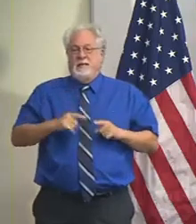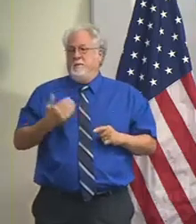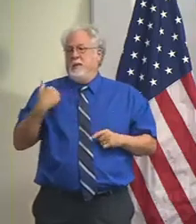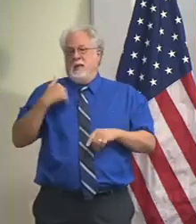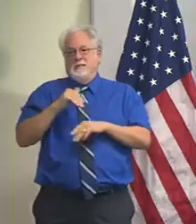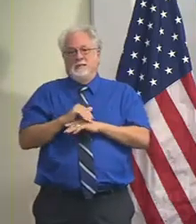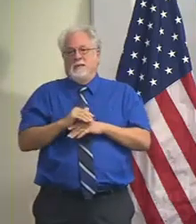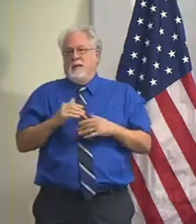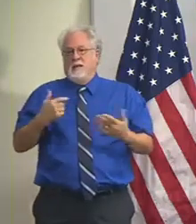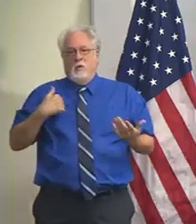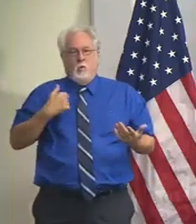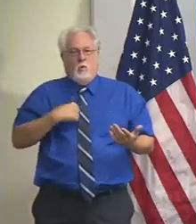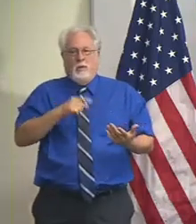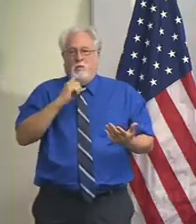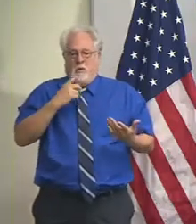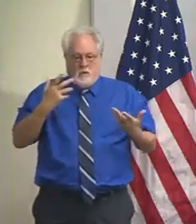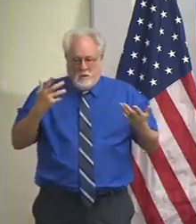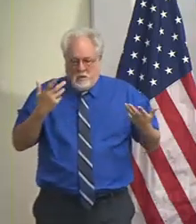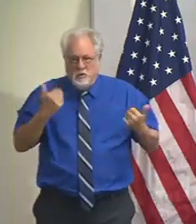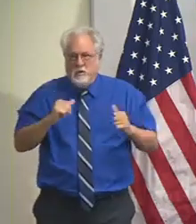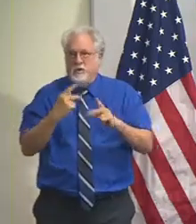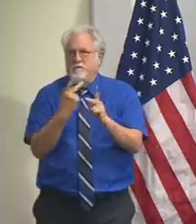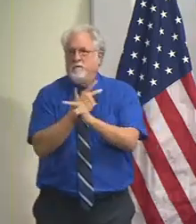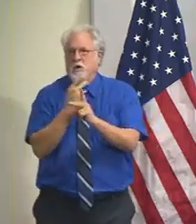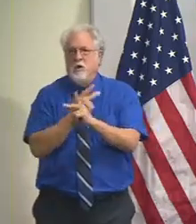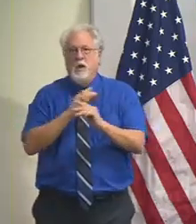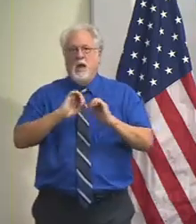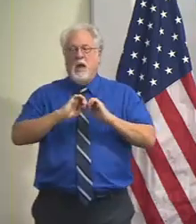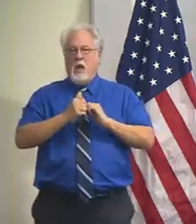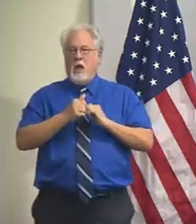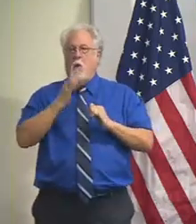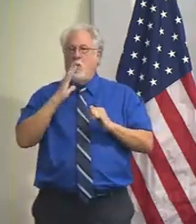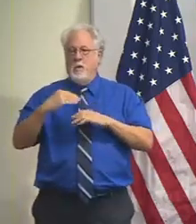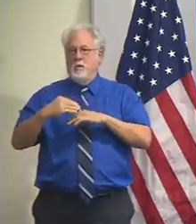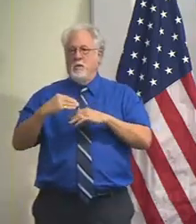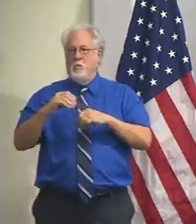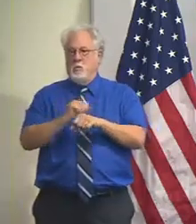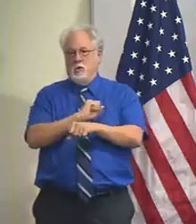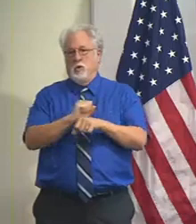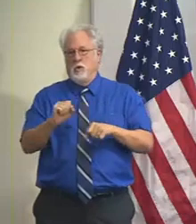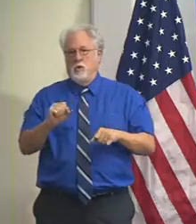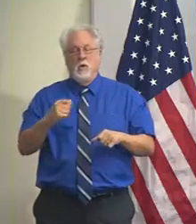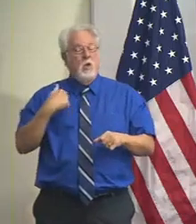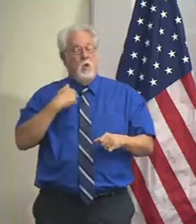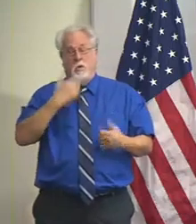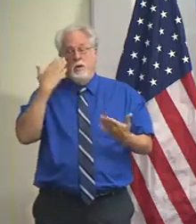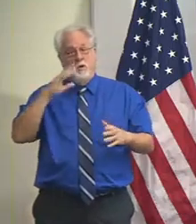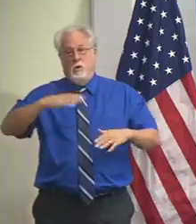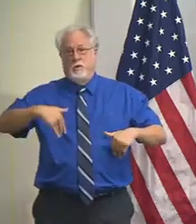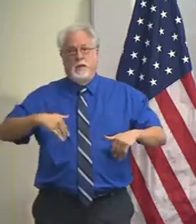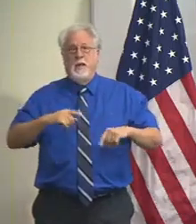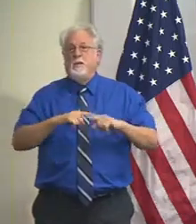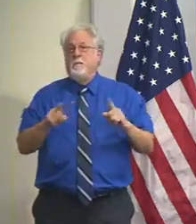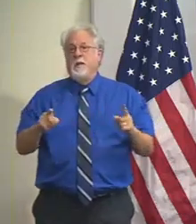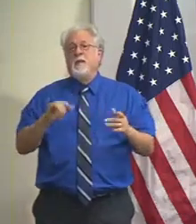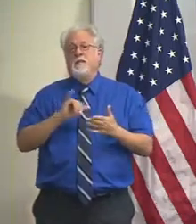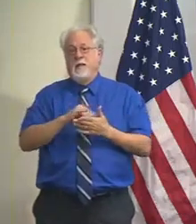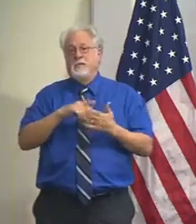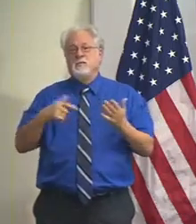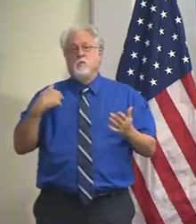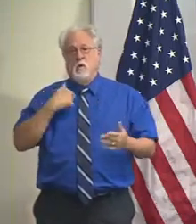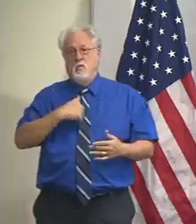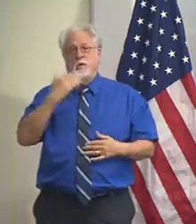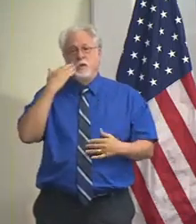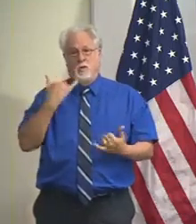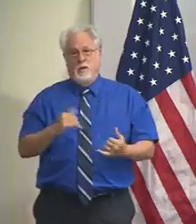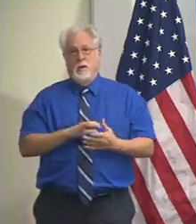night, and we're trying to figure out exactly how it is going to work. We don't know yet, but that's what we know about the